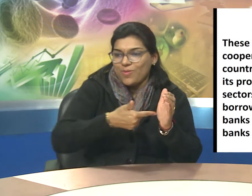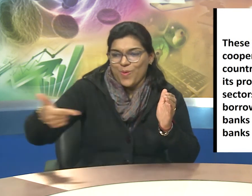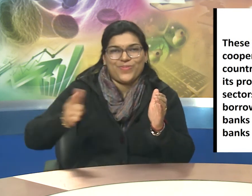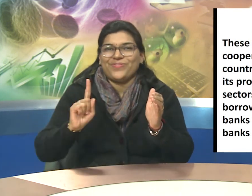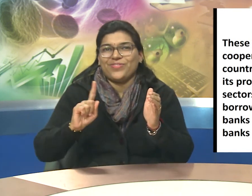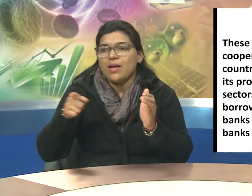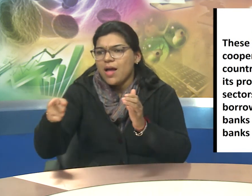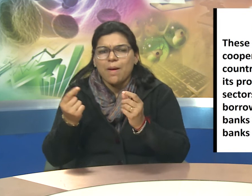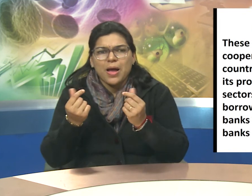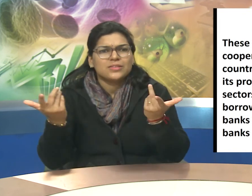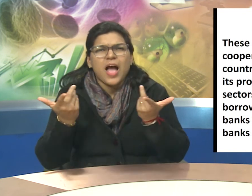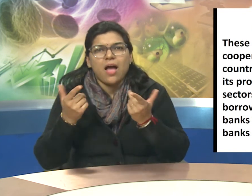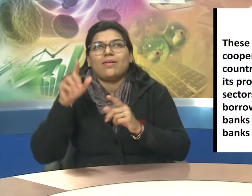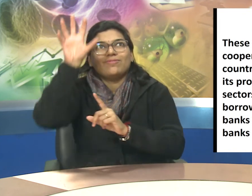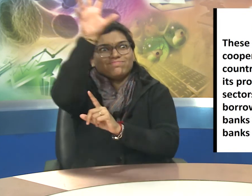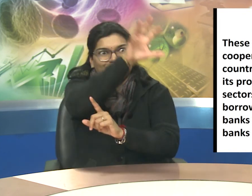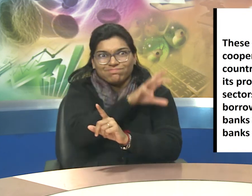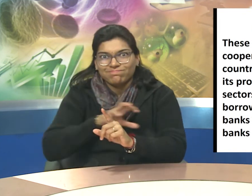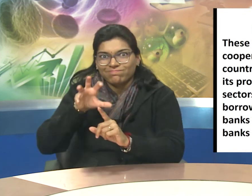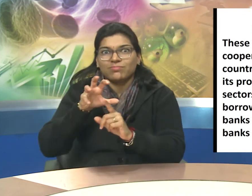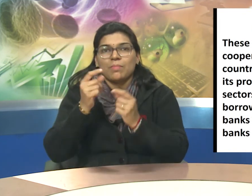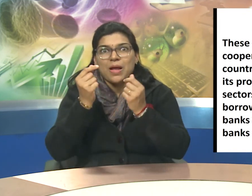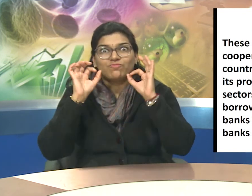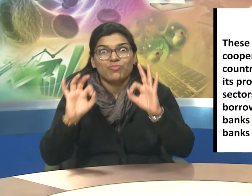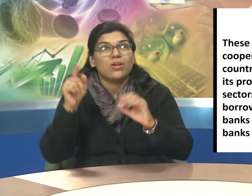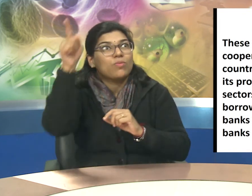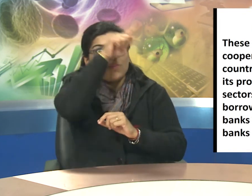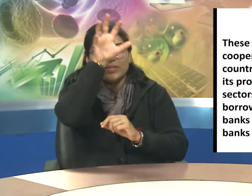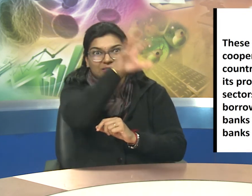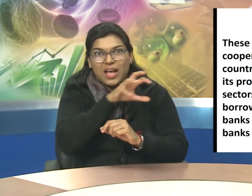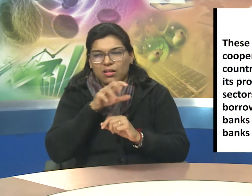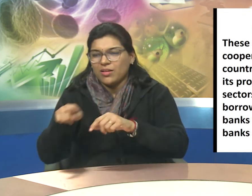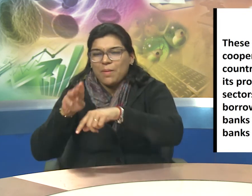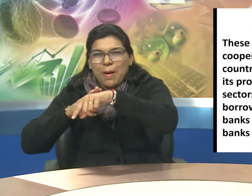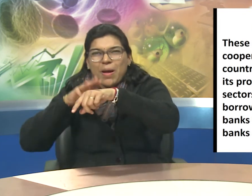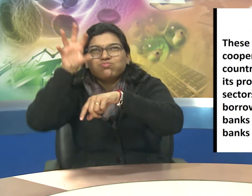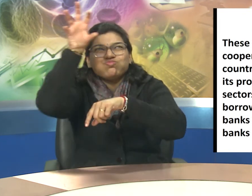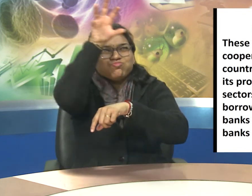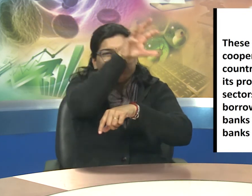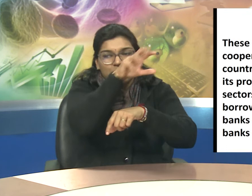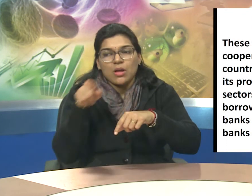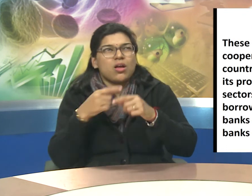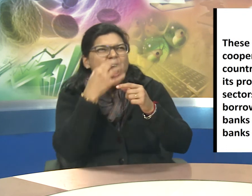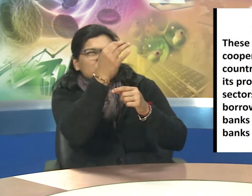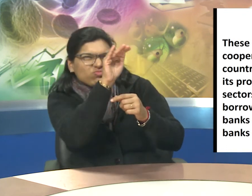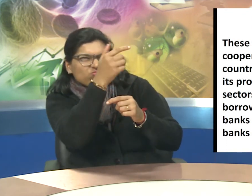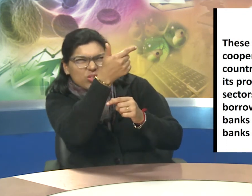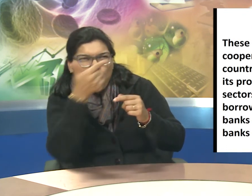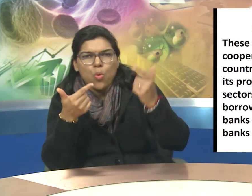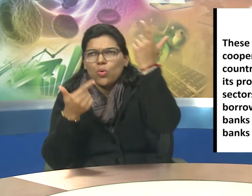The money reaches the individual borrowers from the state